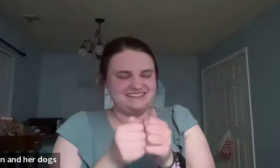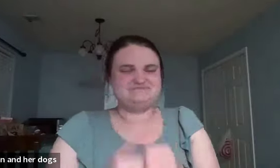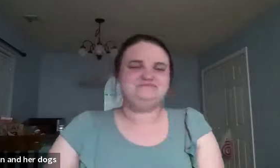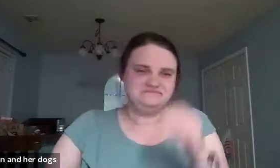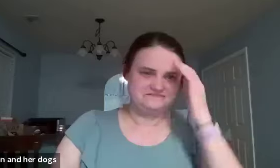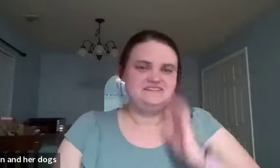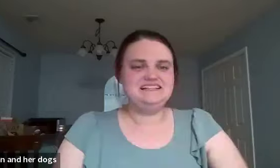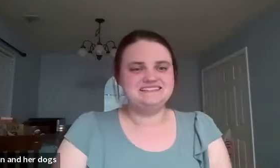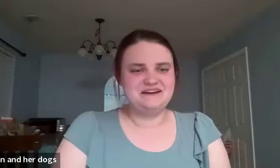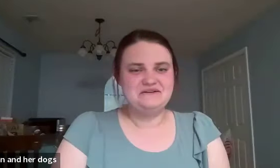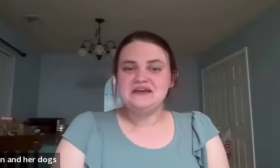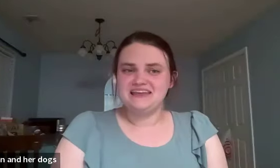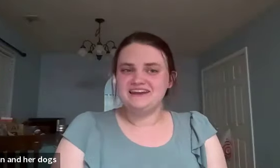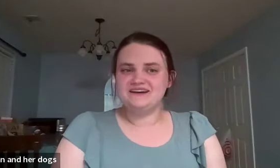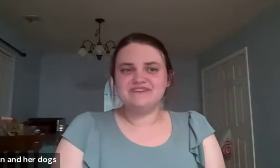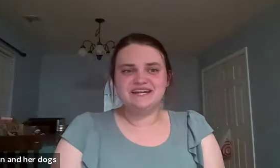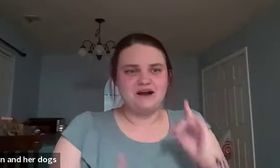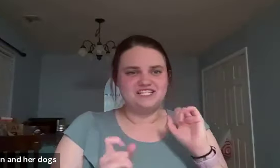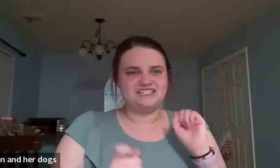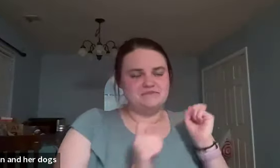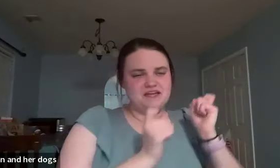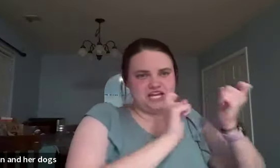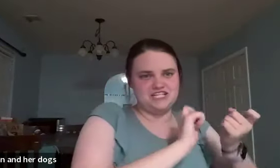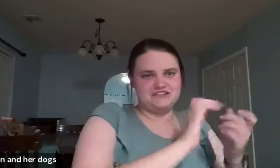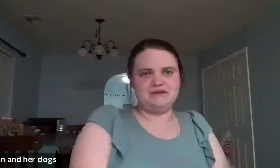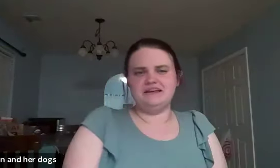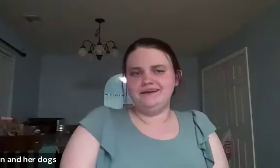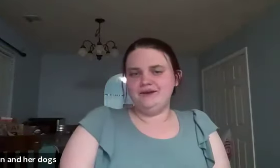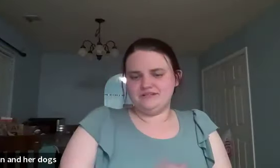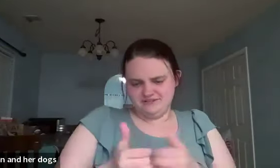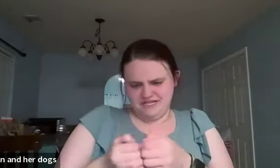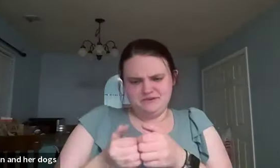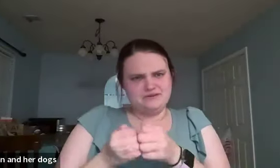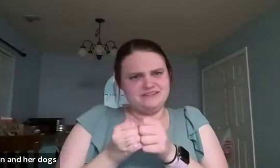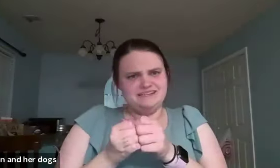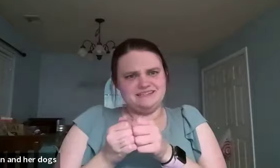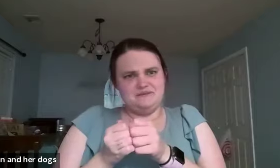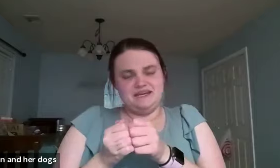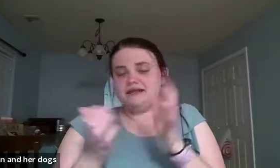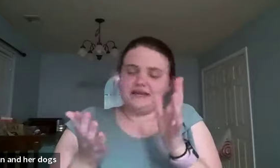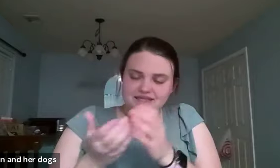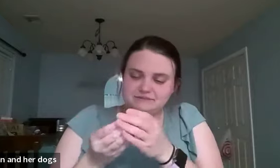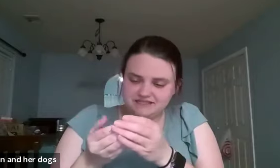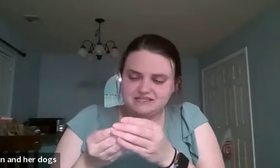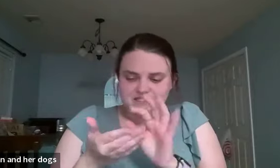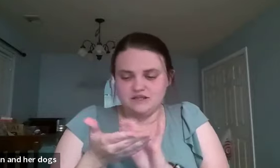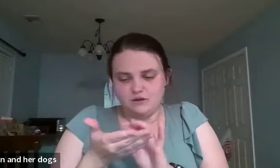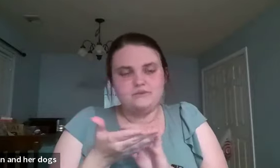texting. So yeah, no, it's funny watching some that change and then be like, we're still keeping with this. I mean, I guess that makes sense because like when